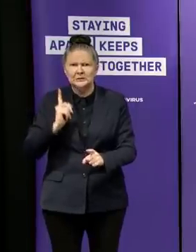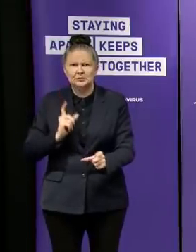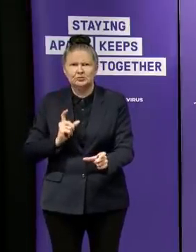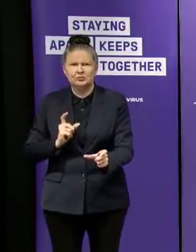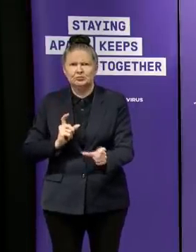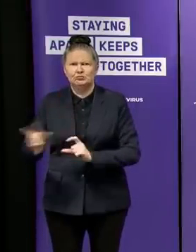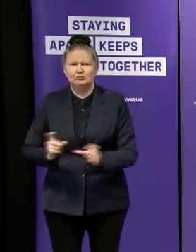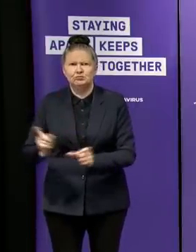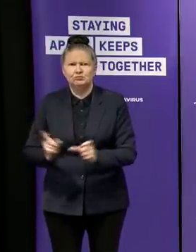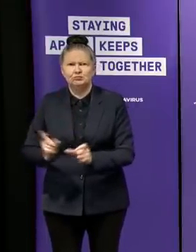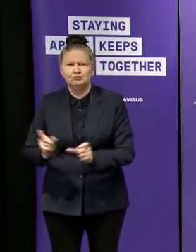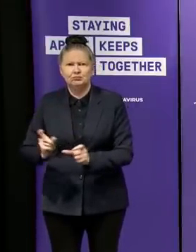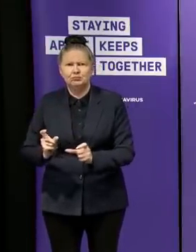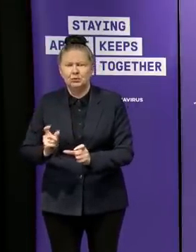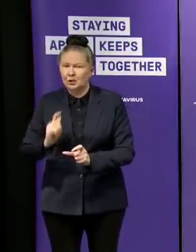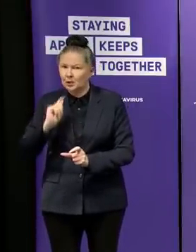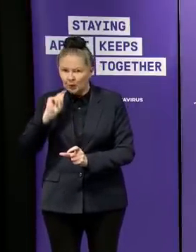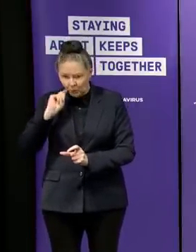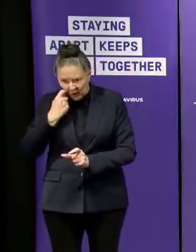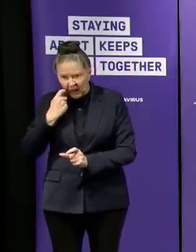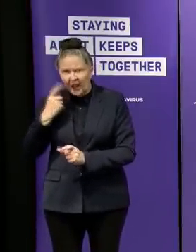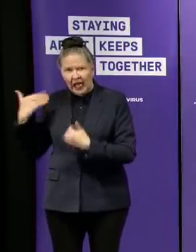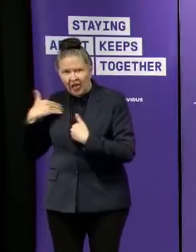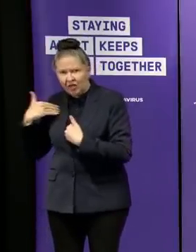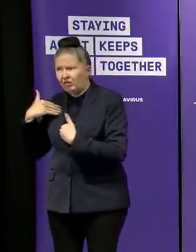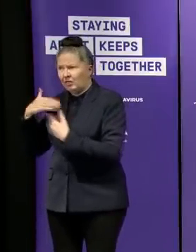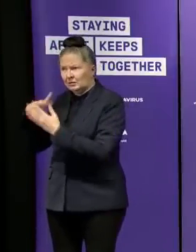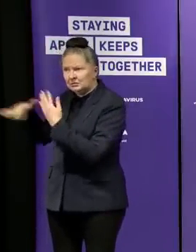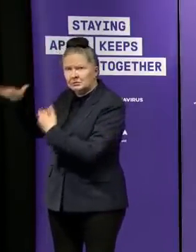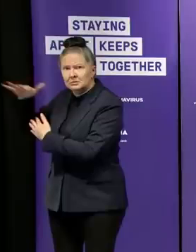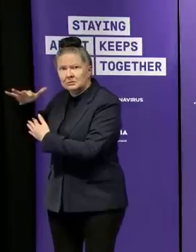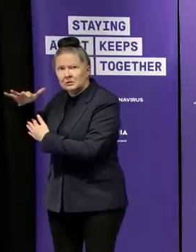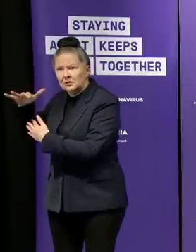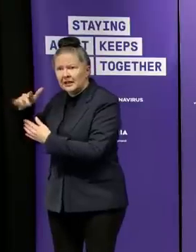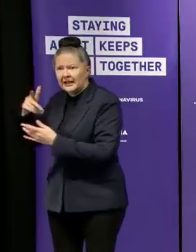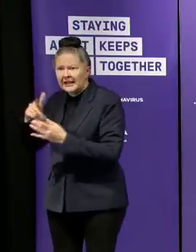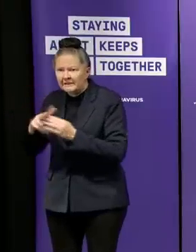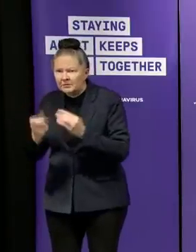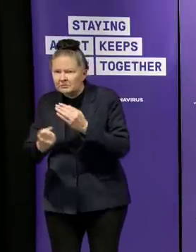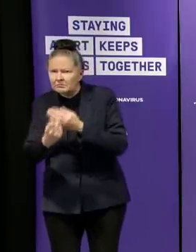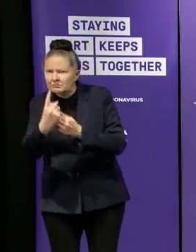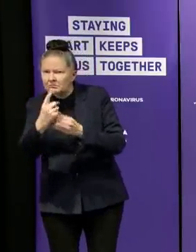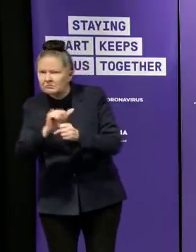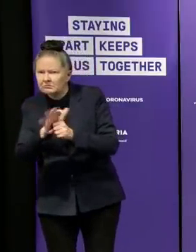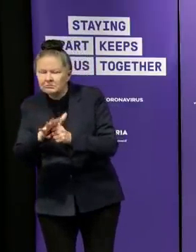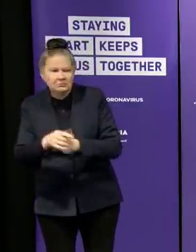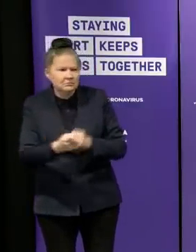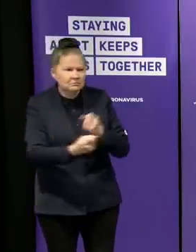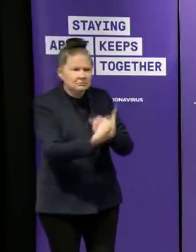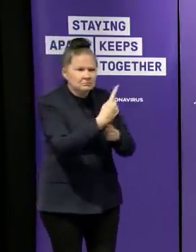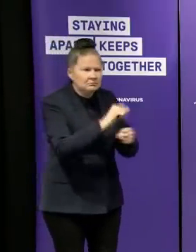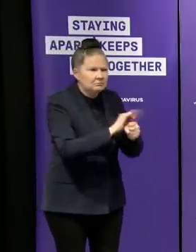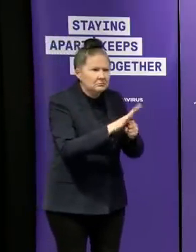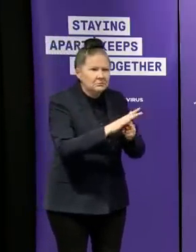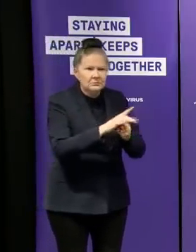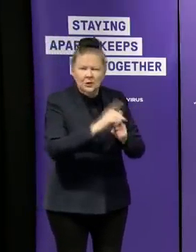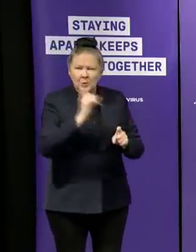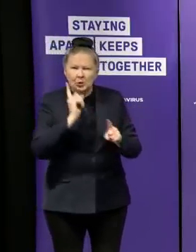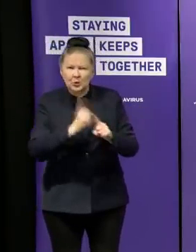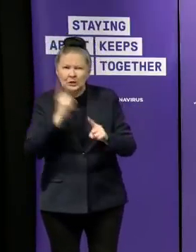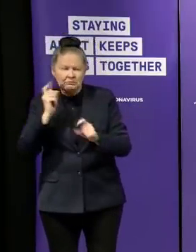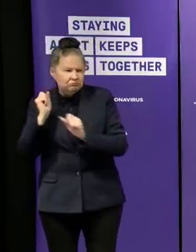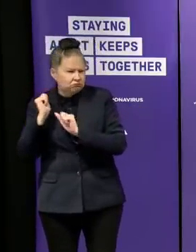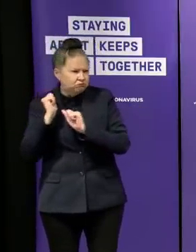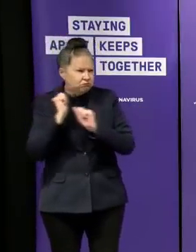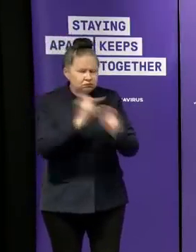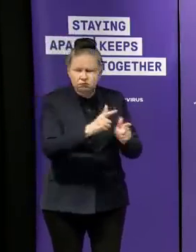will be appropriate public health responses to any and all cases, any and all outbreaks, and that's the only way it can